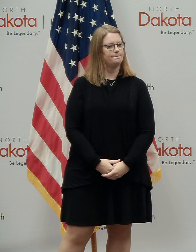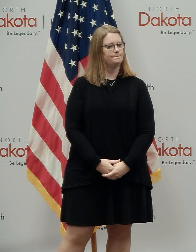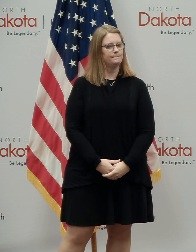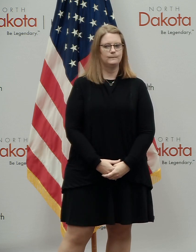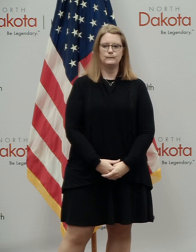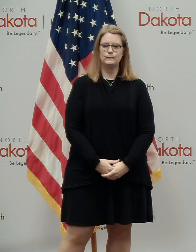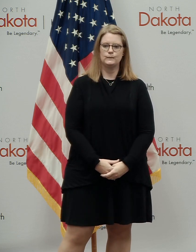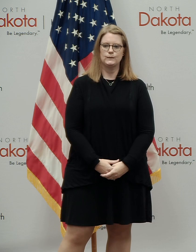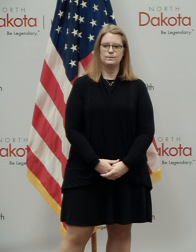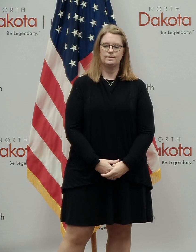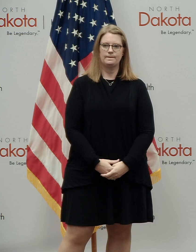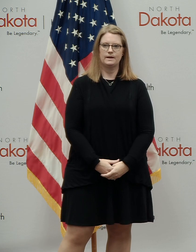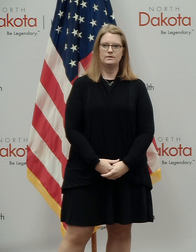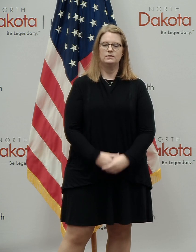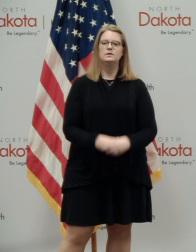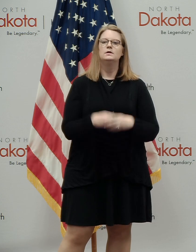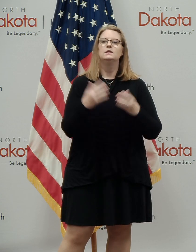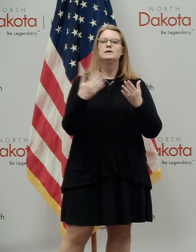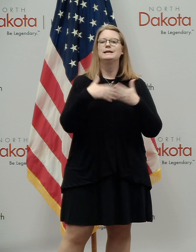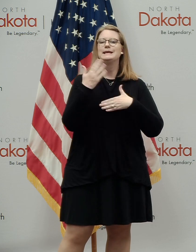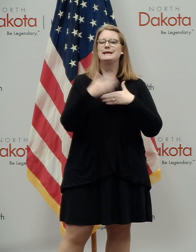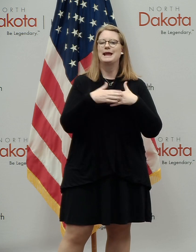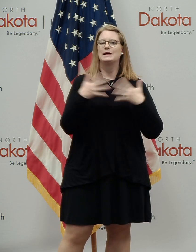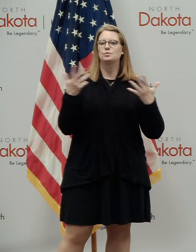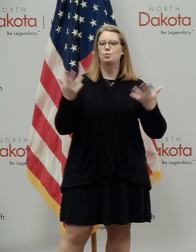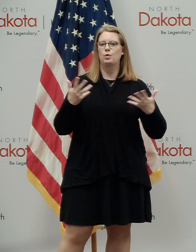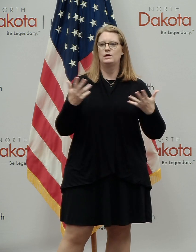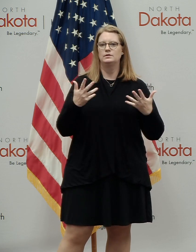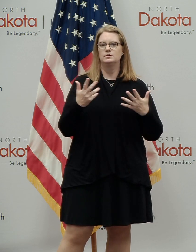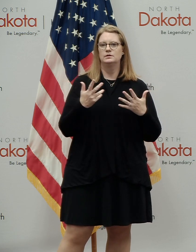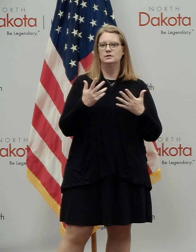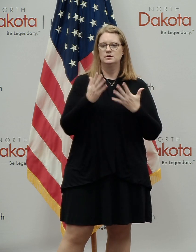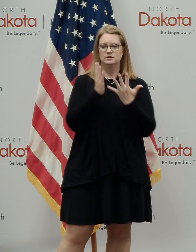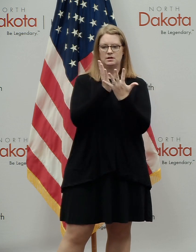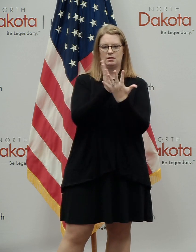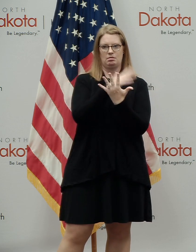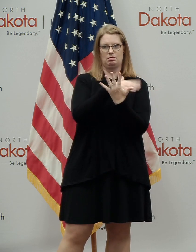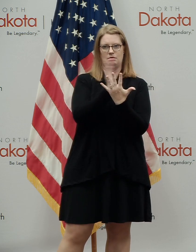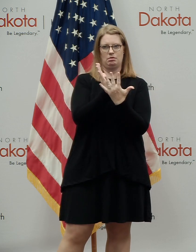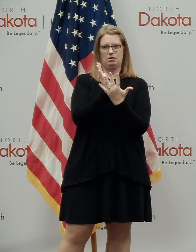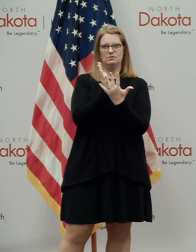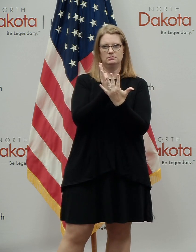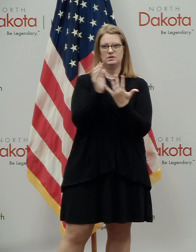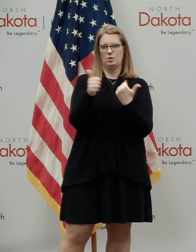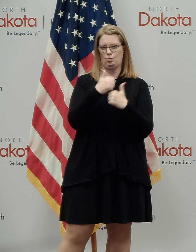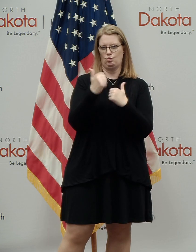We're going to take a look next at some movement in the county risk levels.